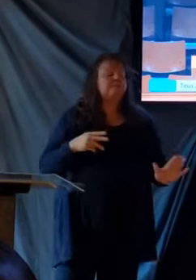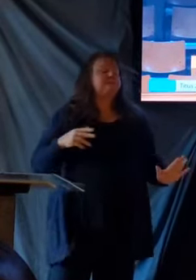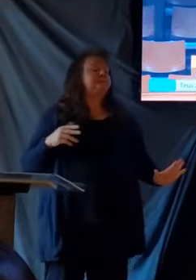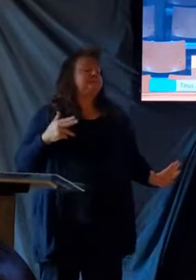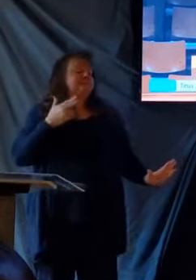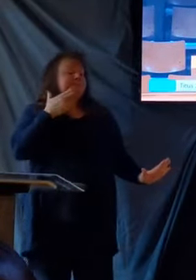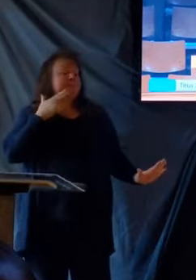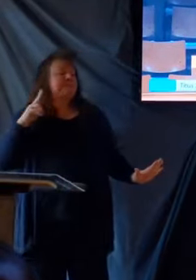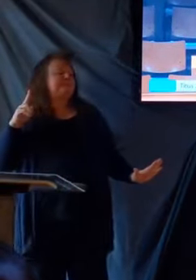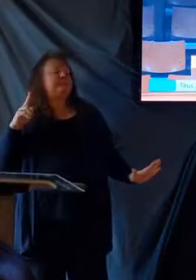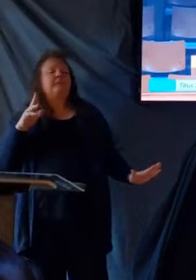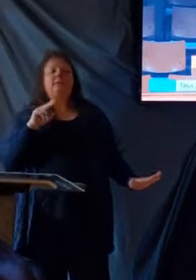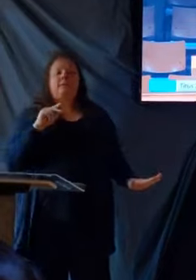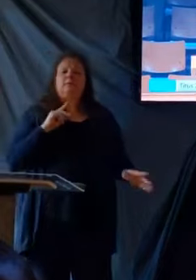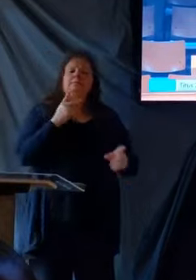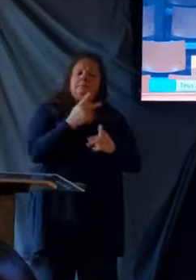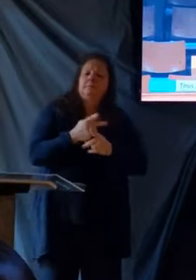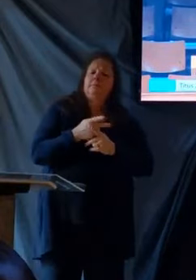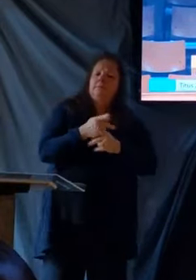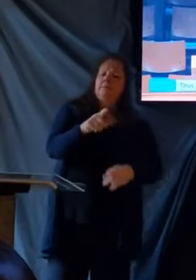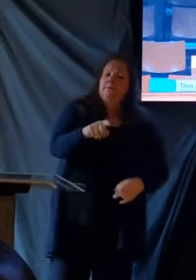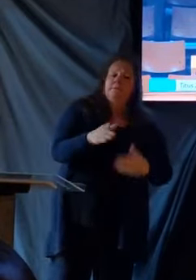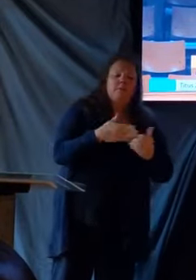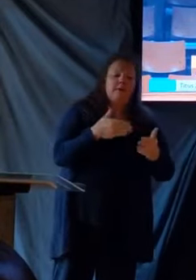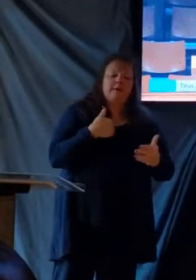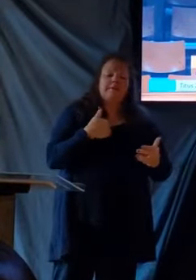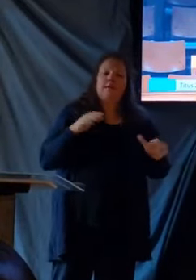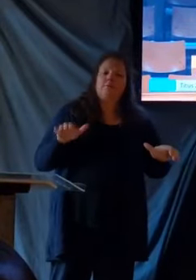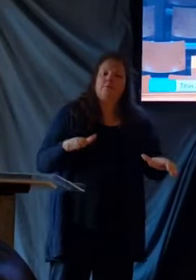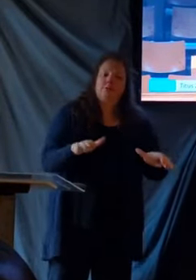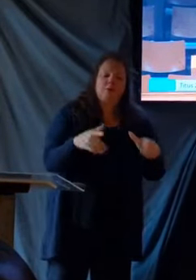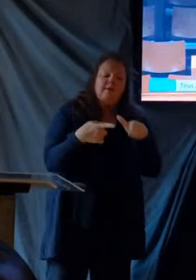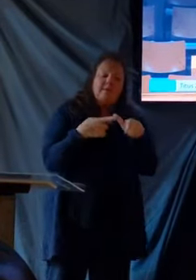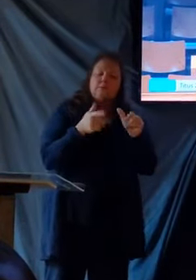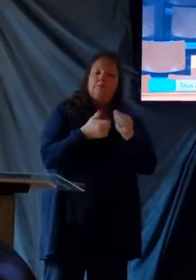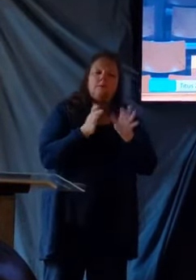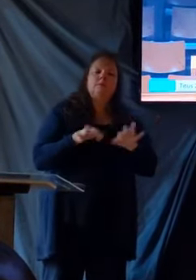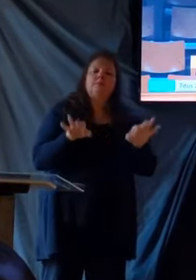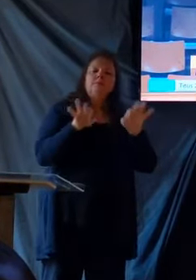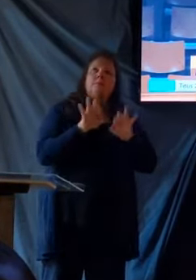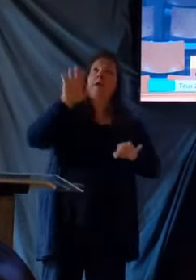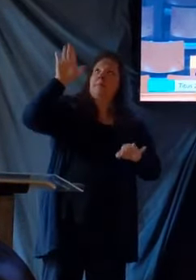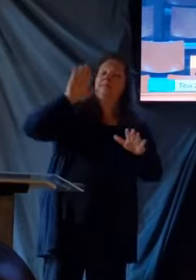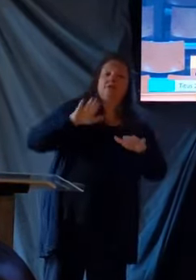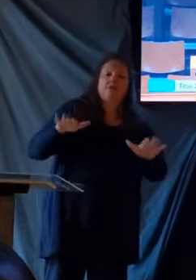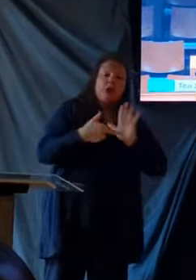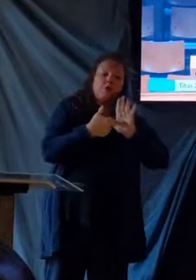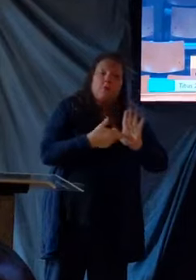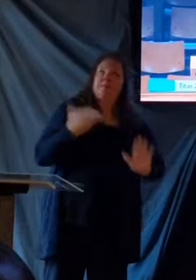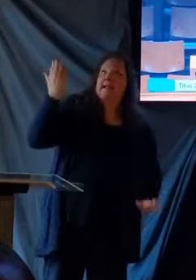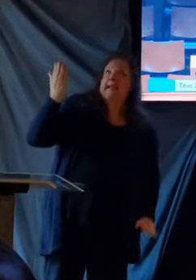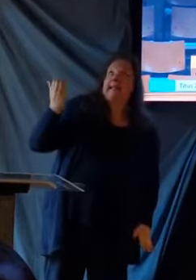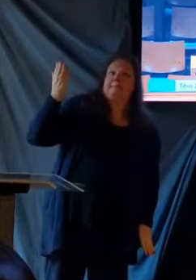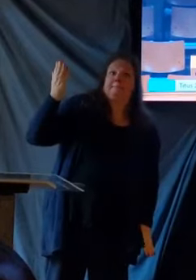speech. But you want to be careful. Wherever I am, whatever I'm doing, first and foremost, I'm a child of God representing